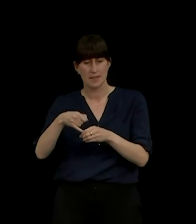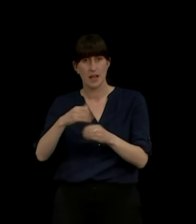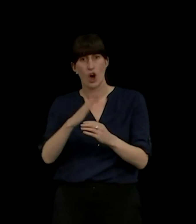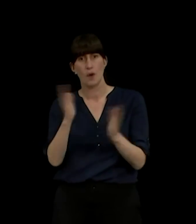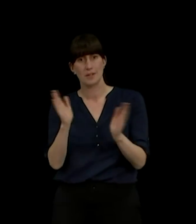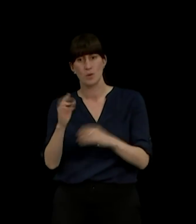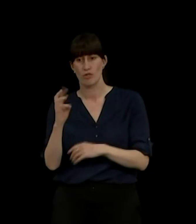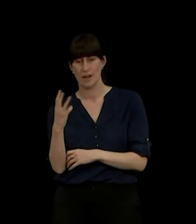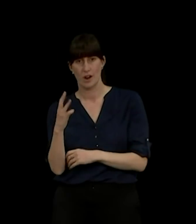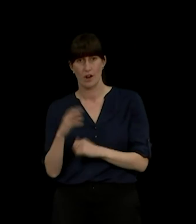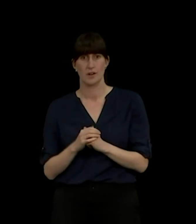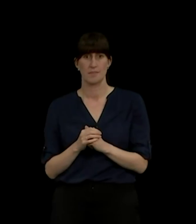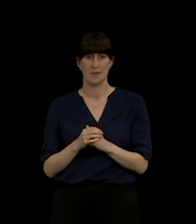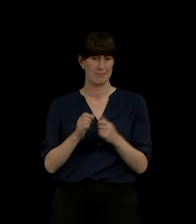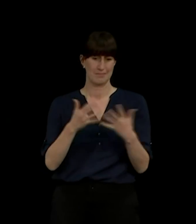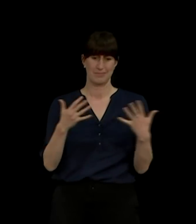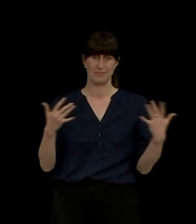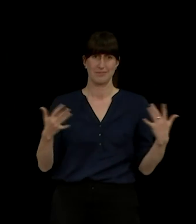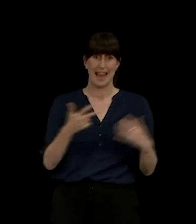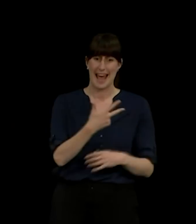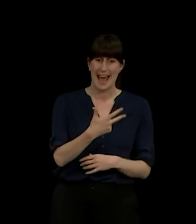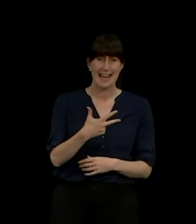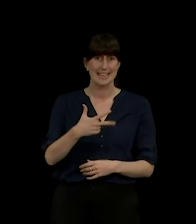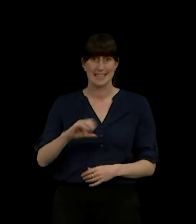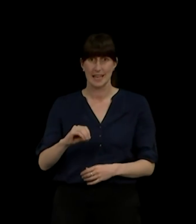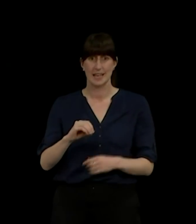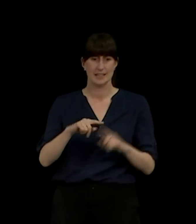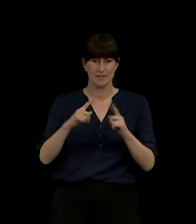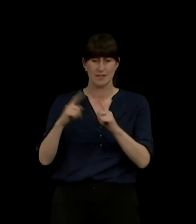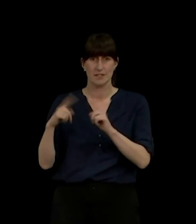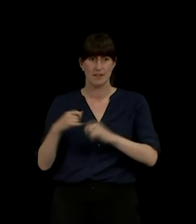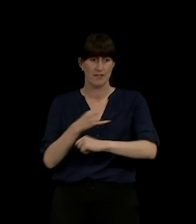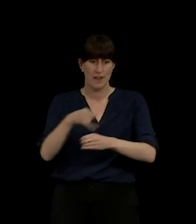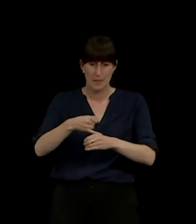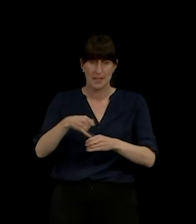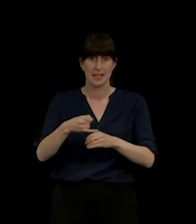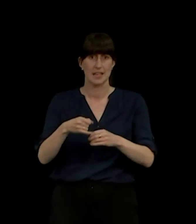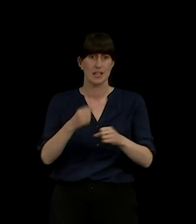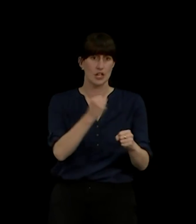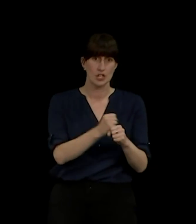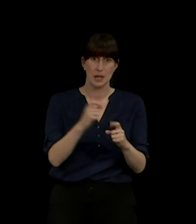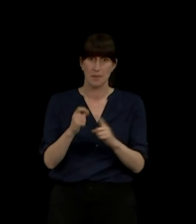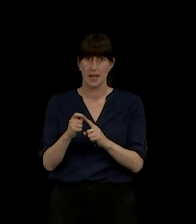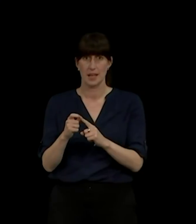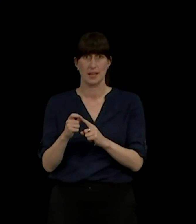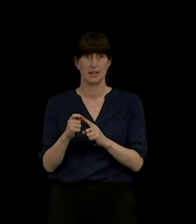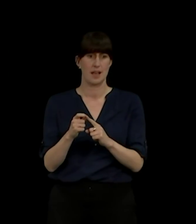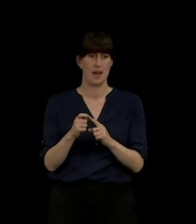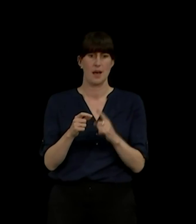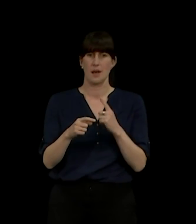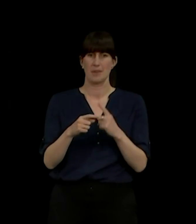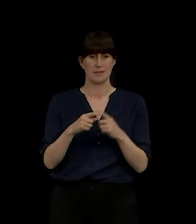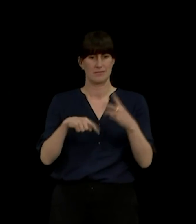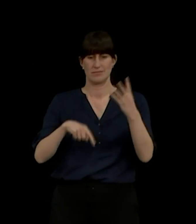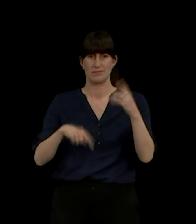there are approximately 80 pharmacies, GPs and vaccination centres, including mobile services across the